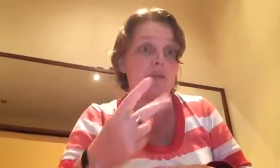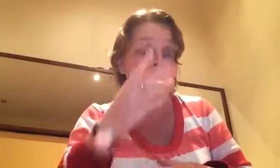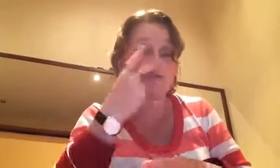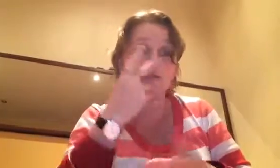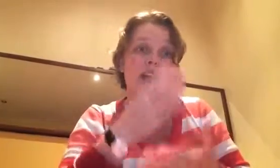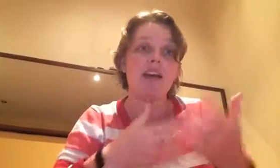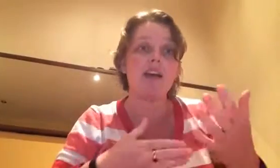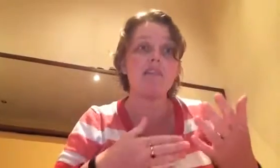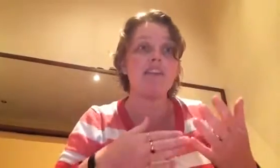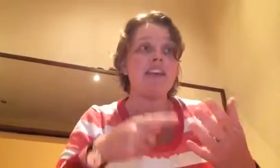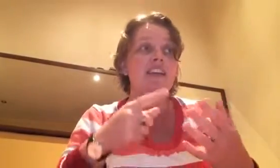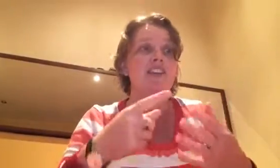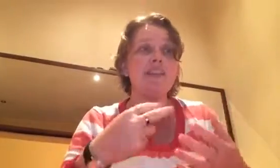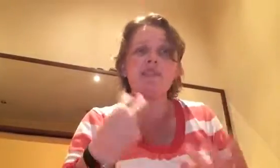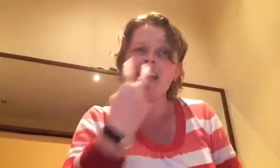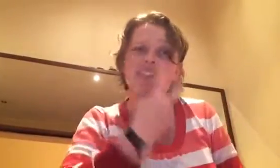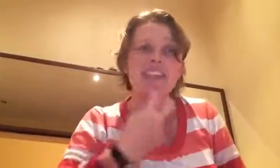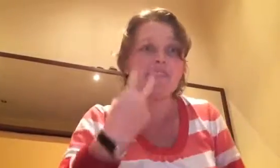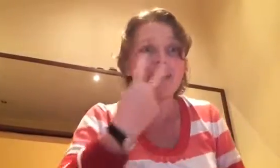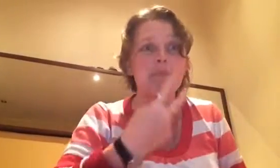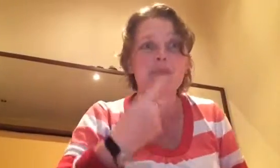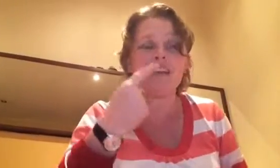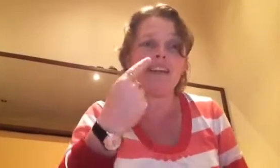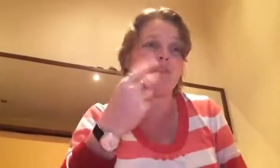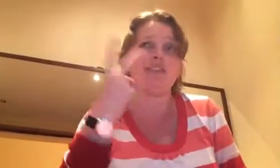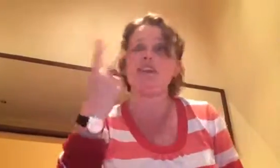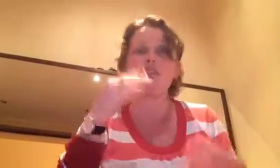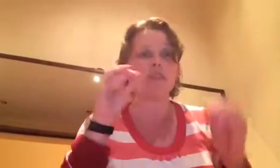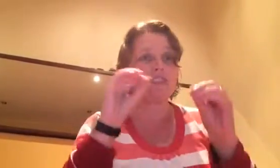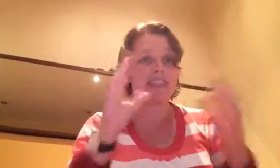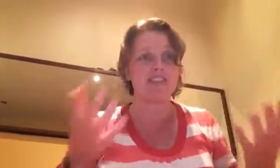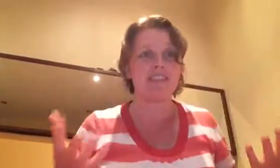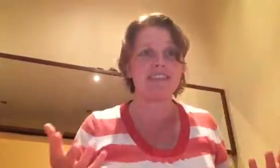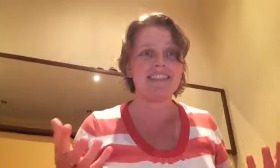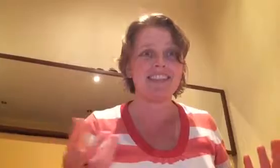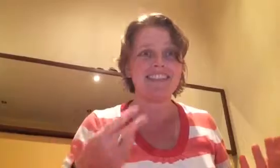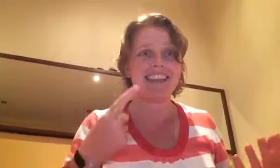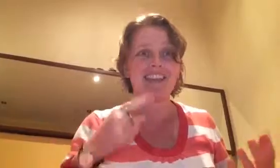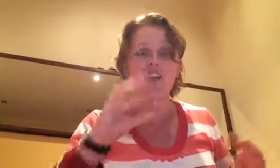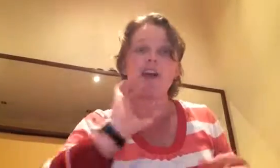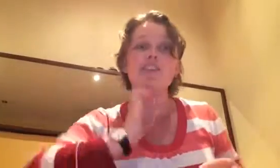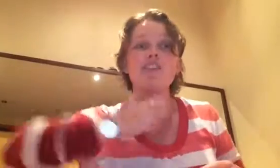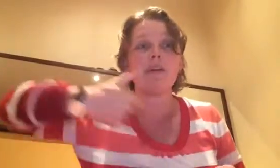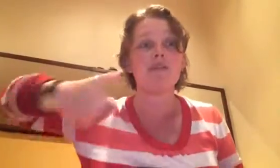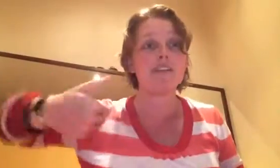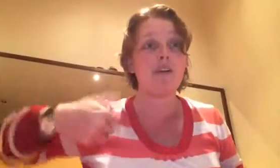or 2.5, she was actually even lip reading after like 2 sessions. Like, I'd turn my voice off